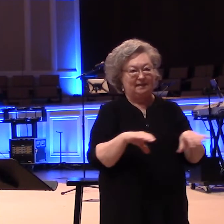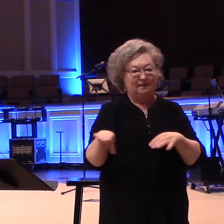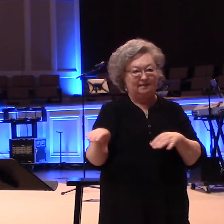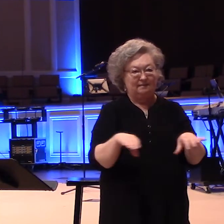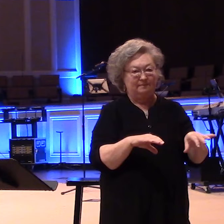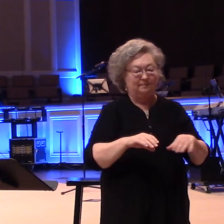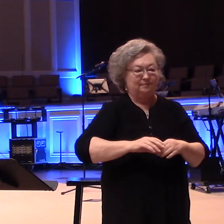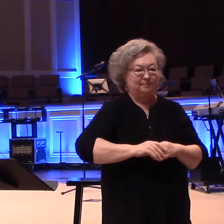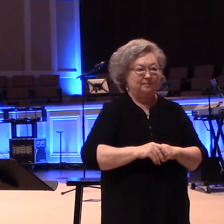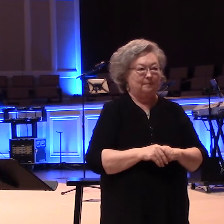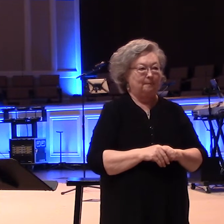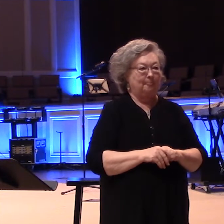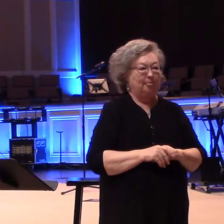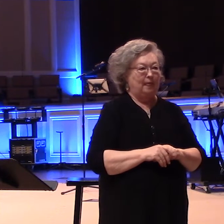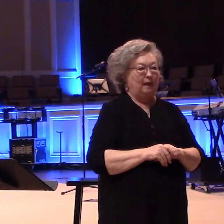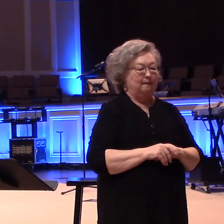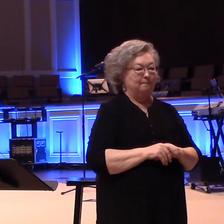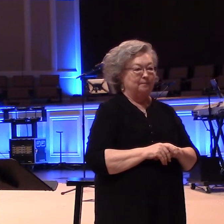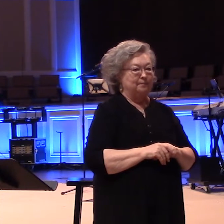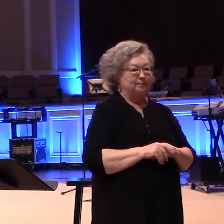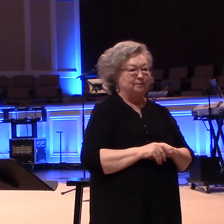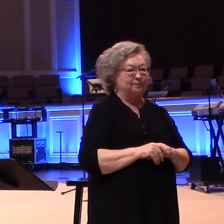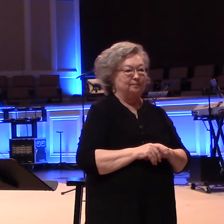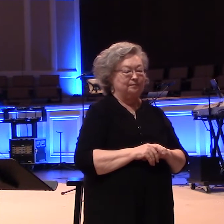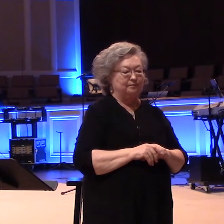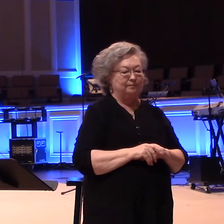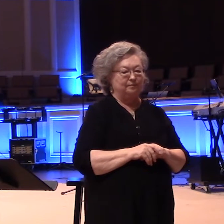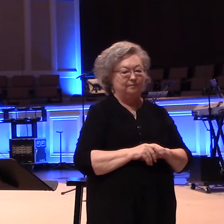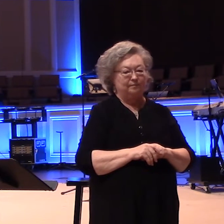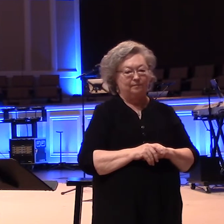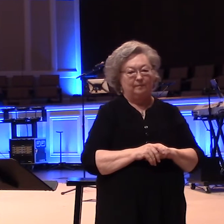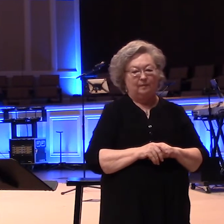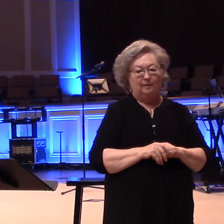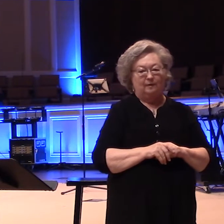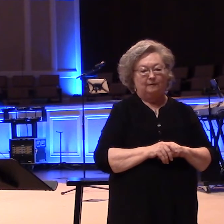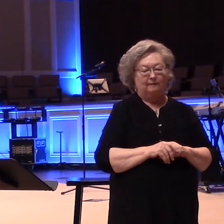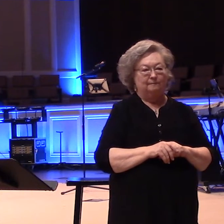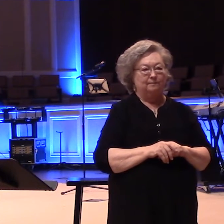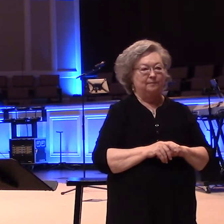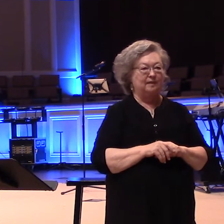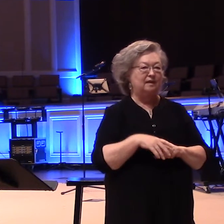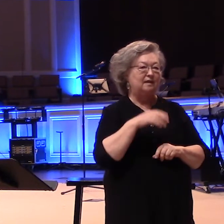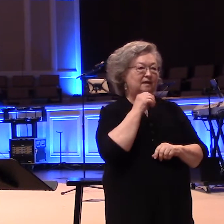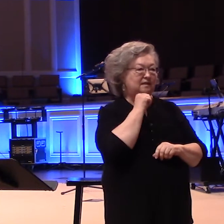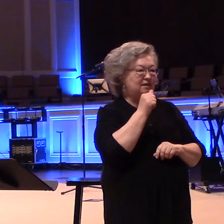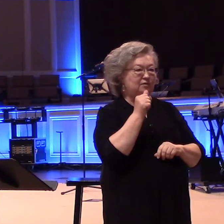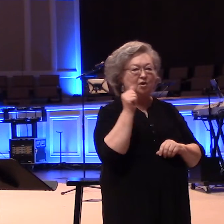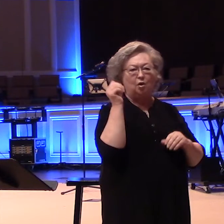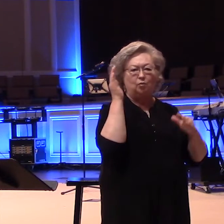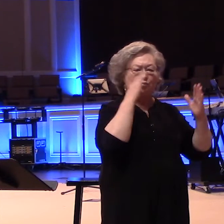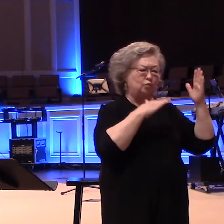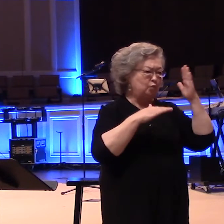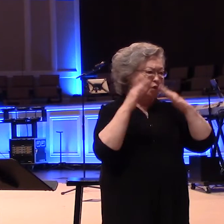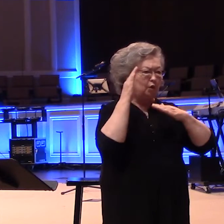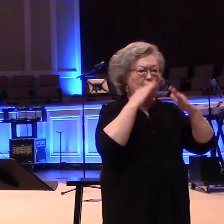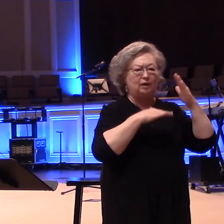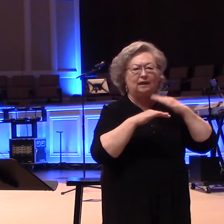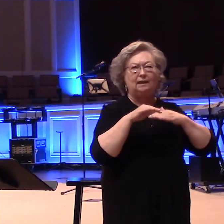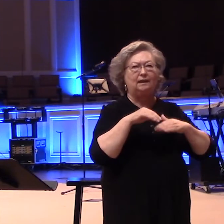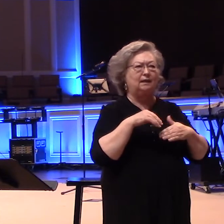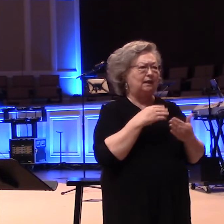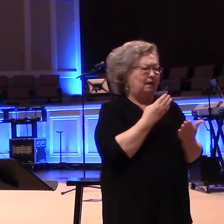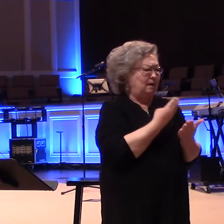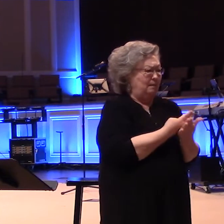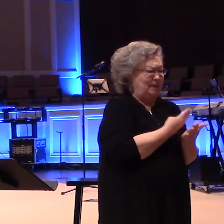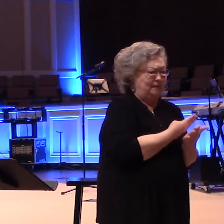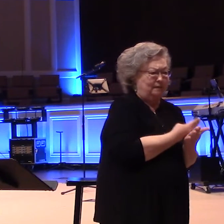through his people. That's what it looks like. Instead of worrying about budget being met,